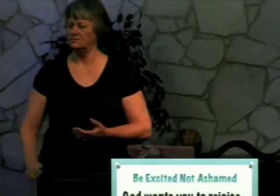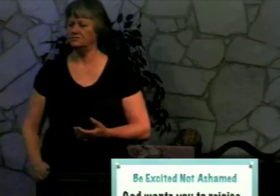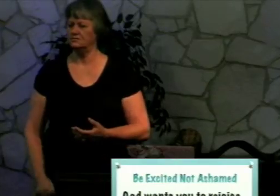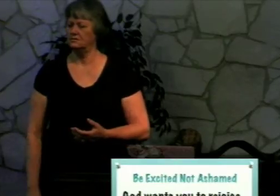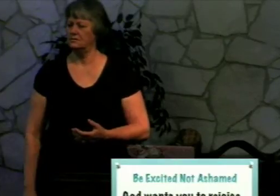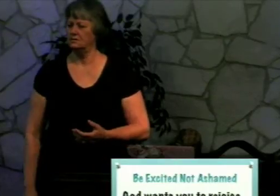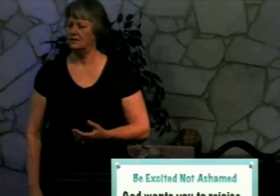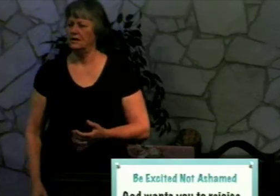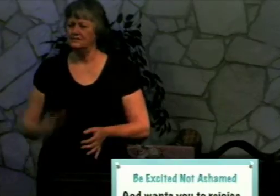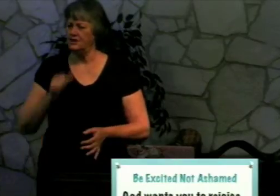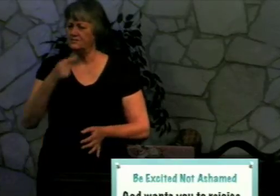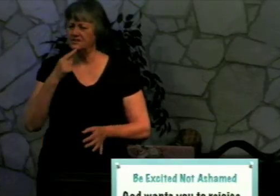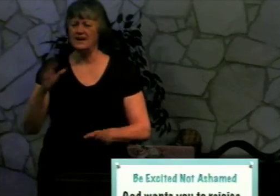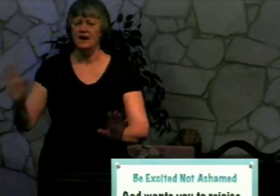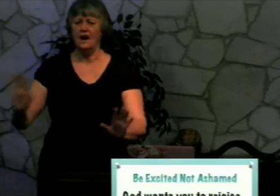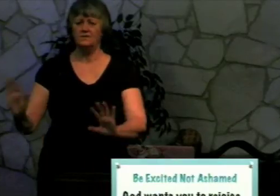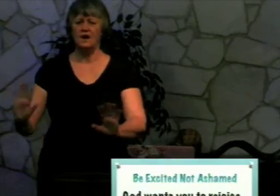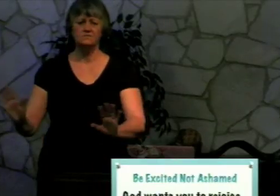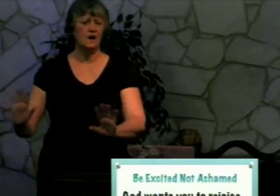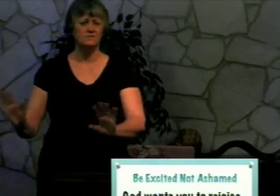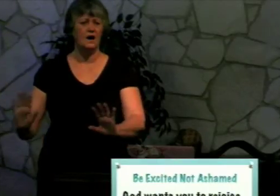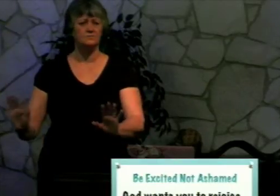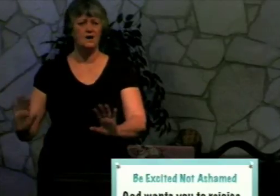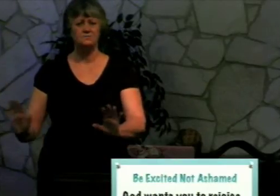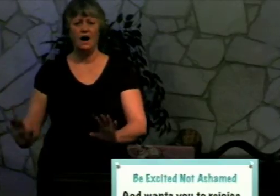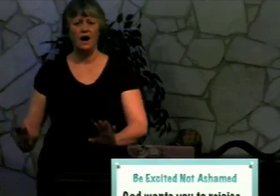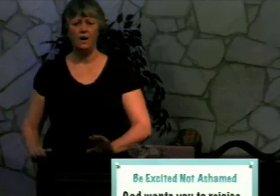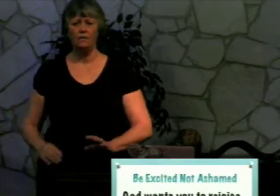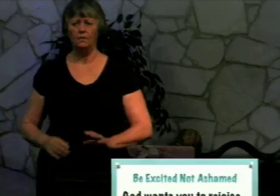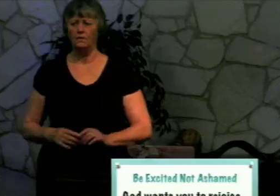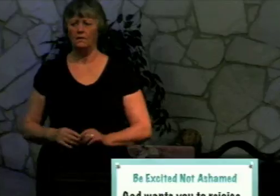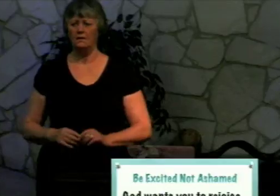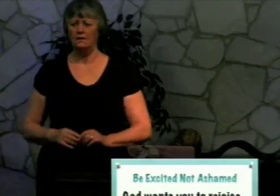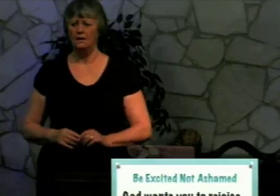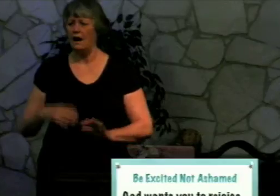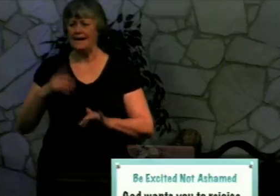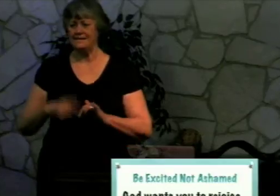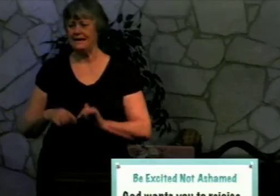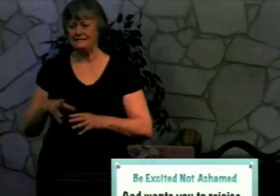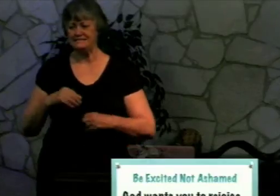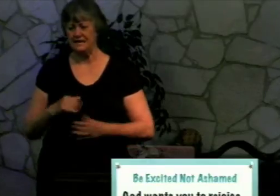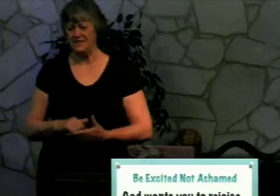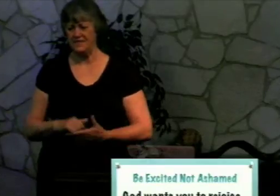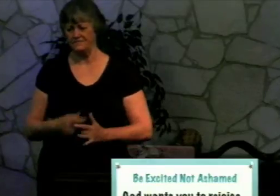$1,000, don't say, oh, no. I can't accept that from